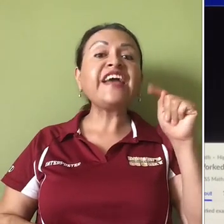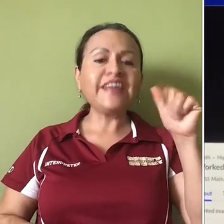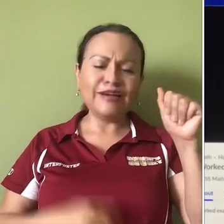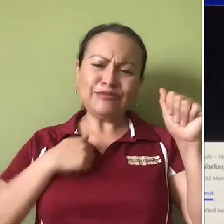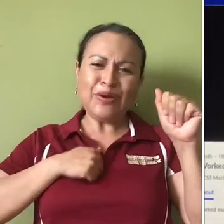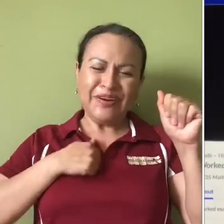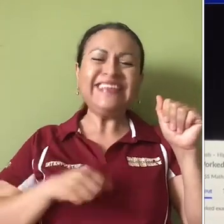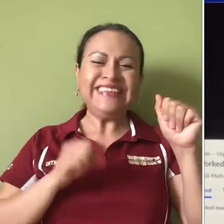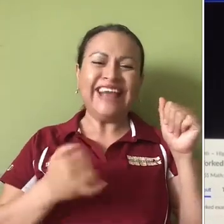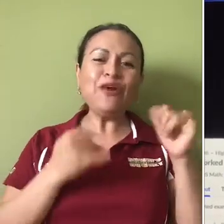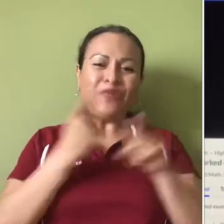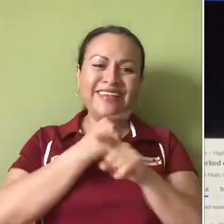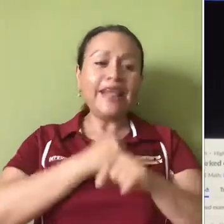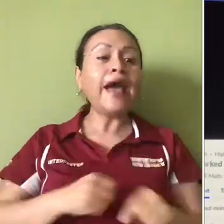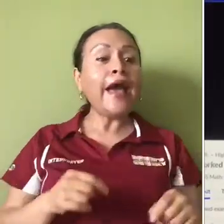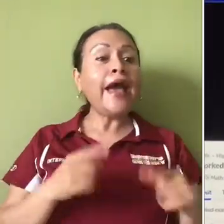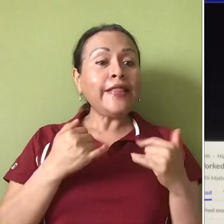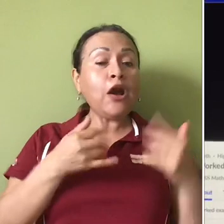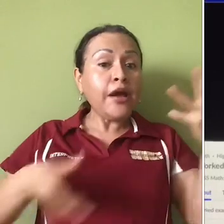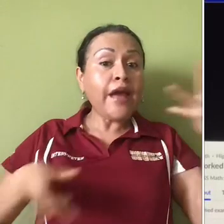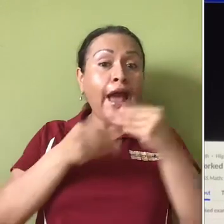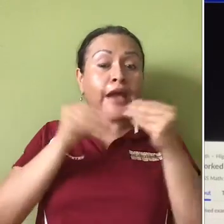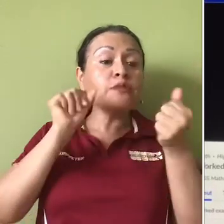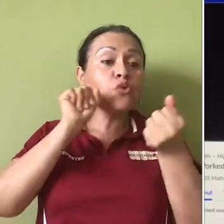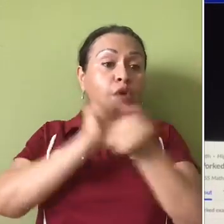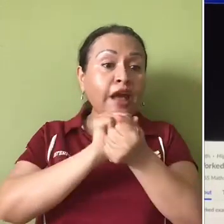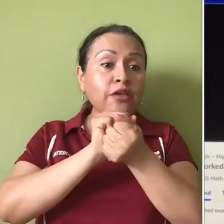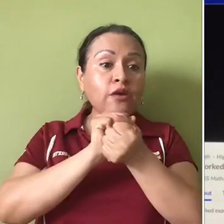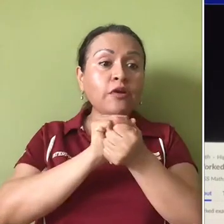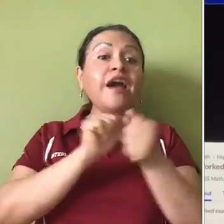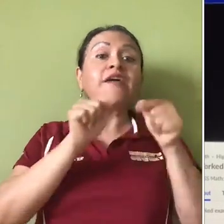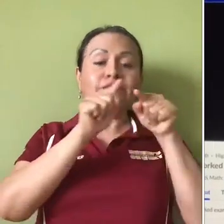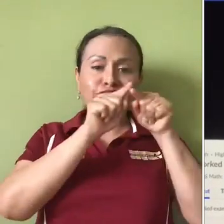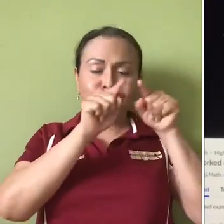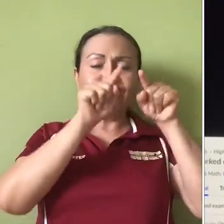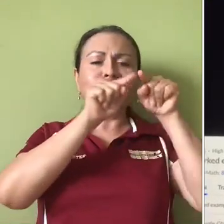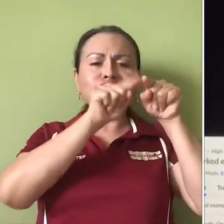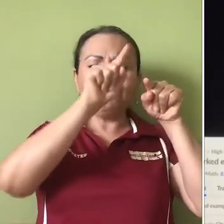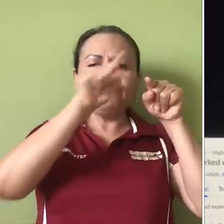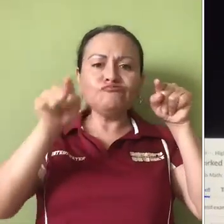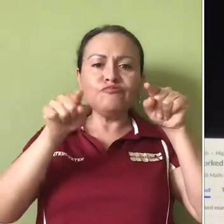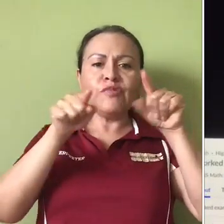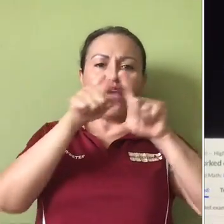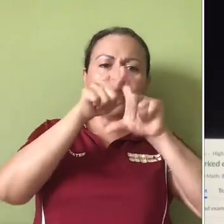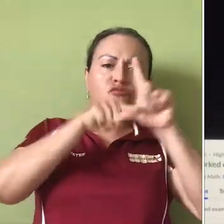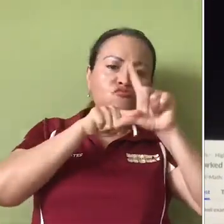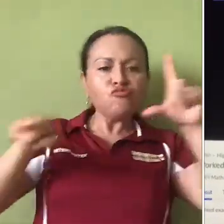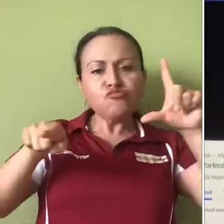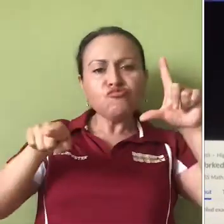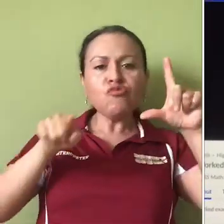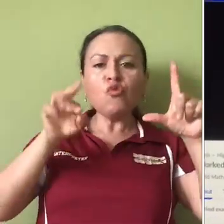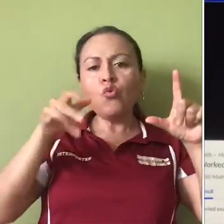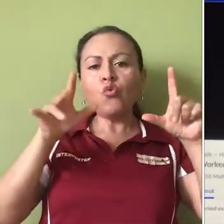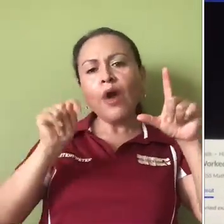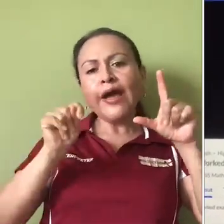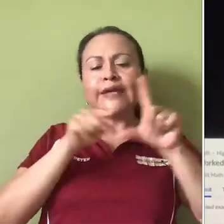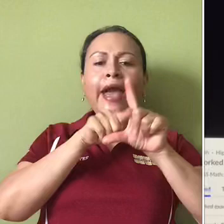to this green angle, and if you add them together, you're going to get this right angle. You're going to get this right angle. So